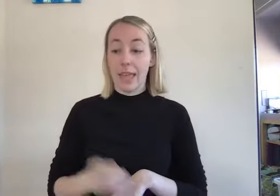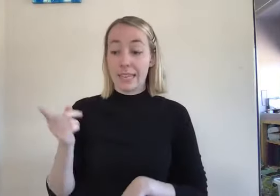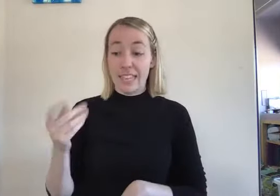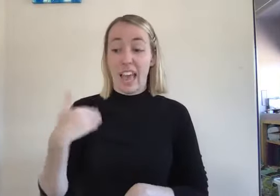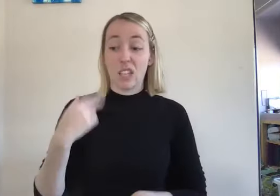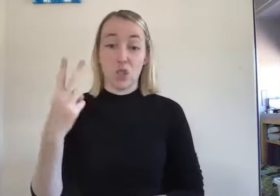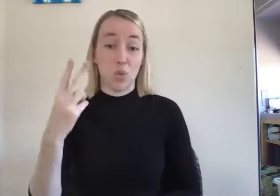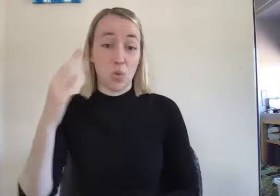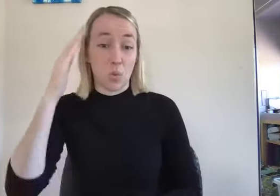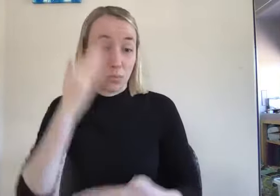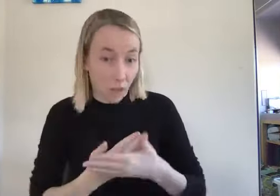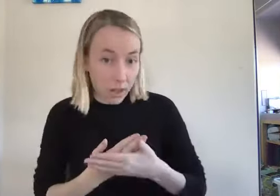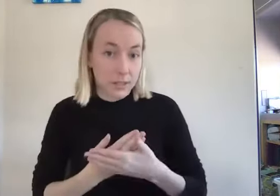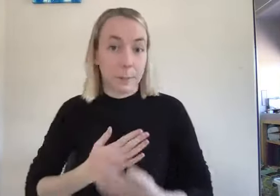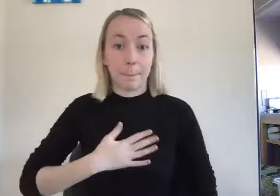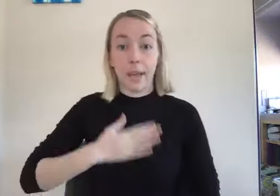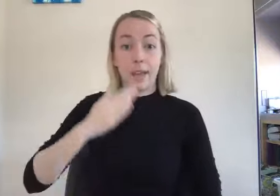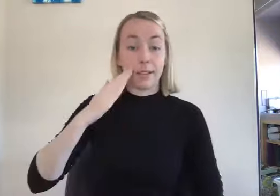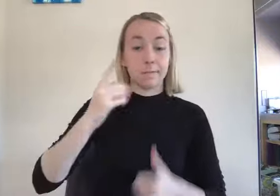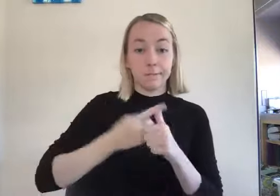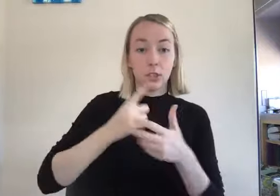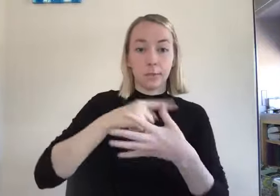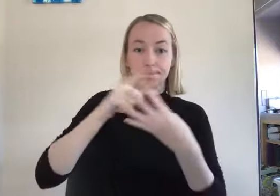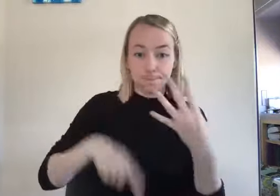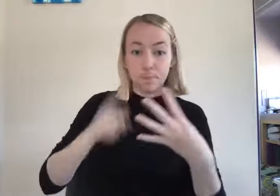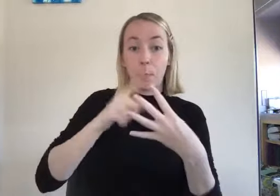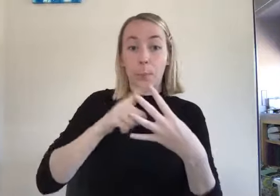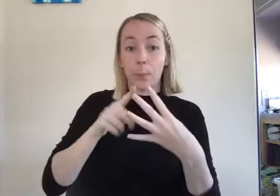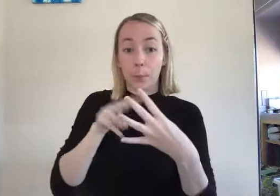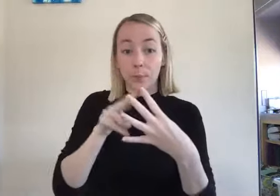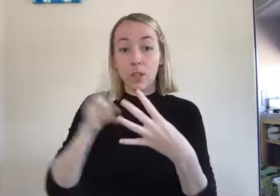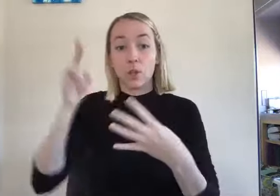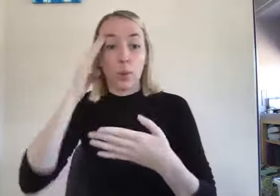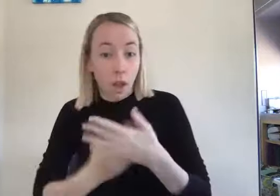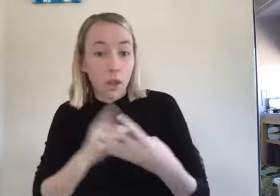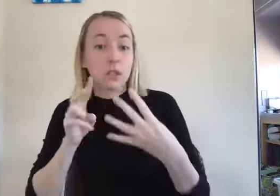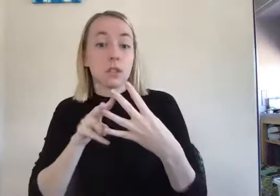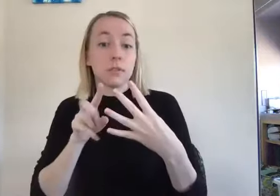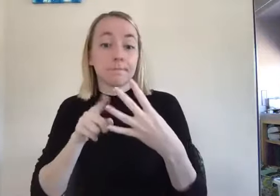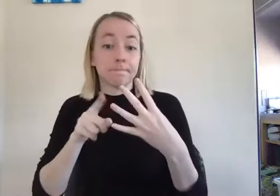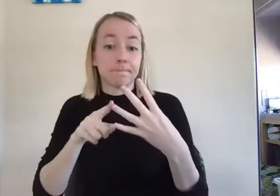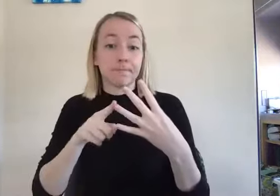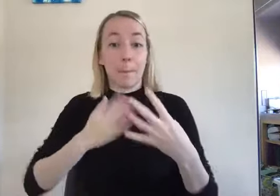were 5 and 7, and my first daughter, was 6. And then we have our youngest daughter